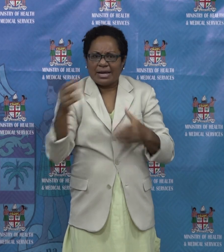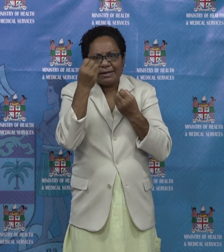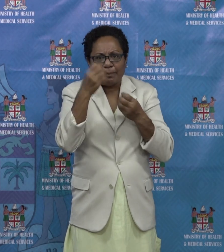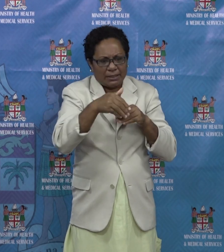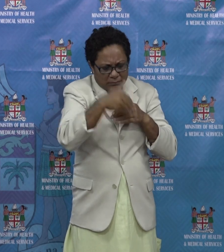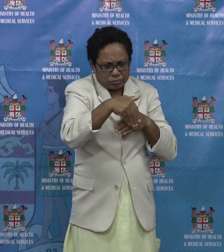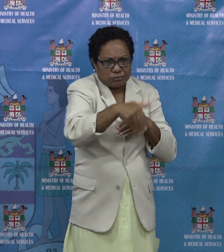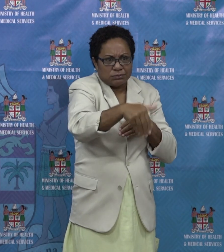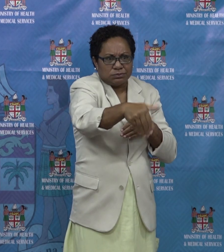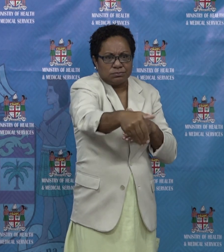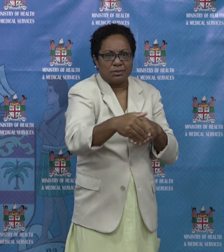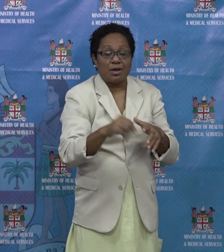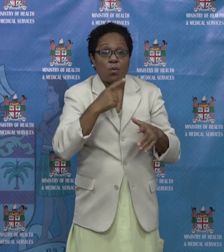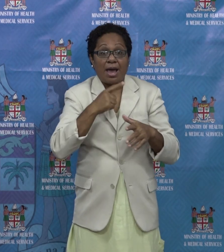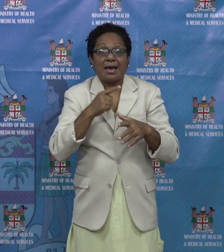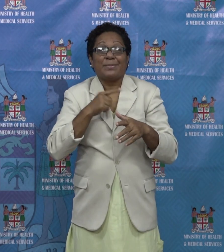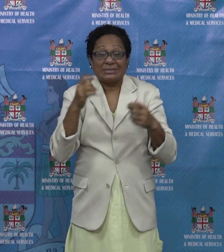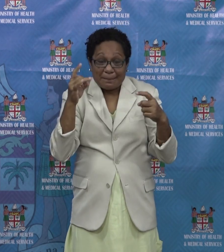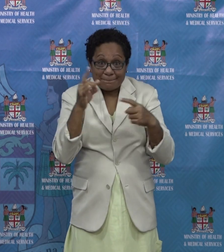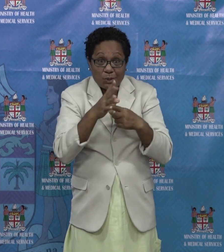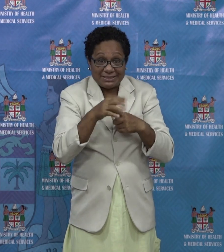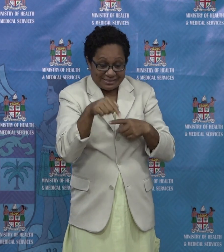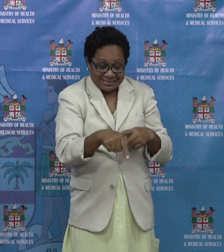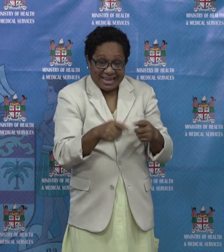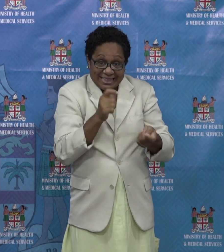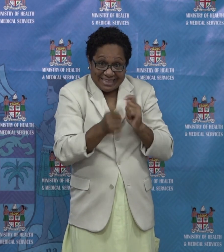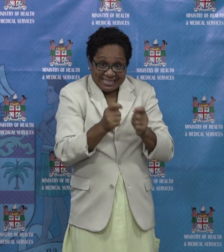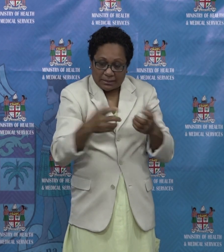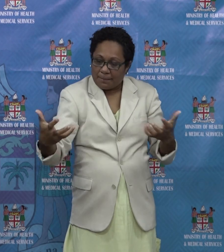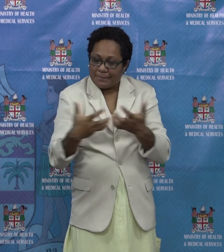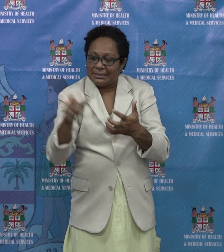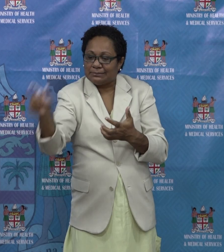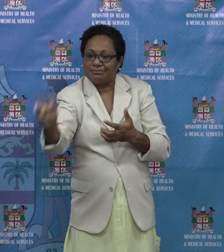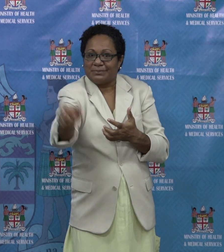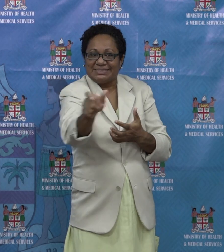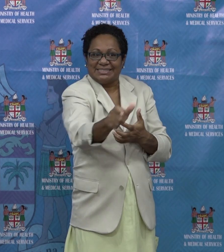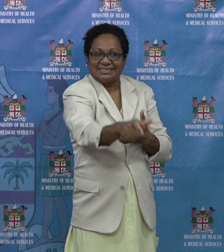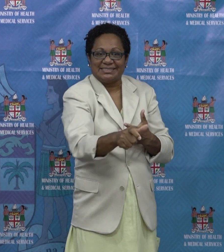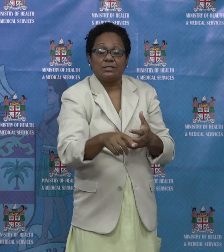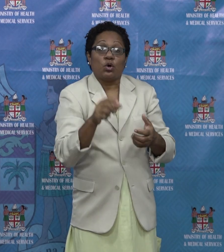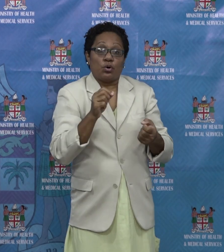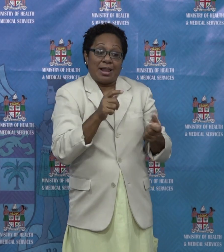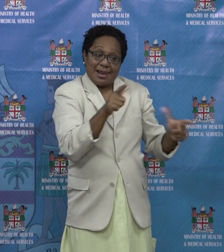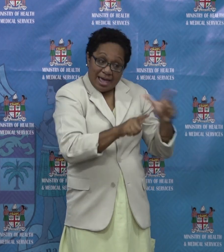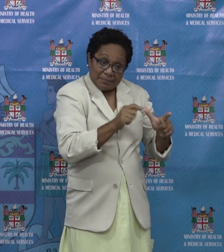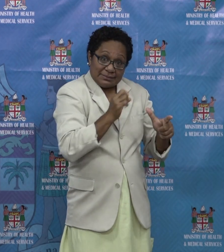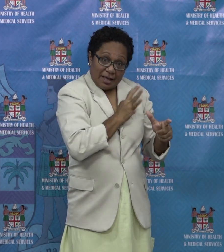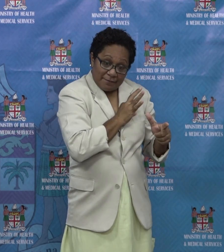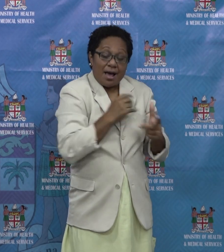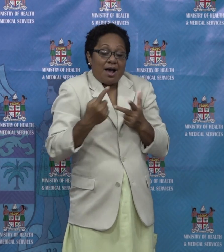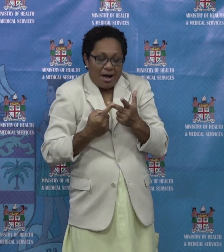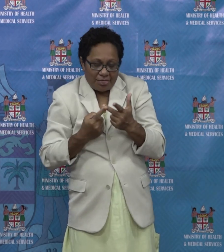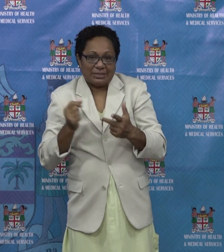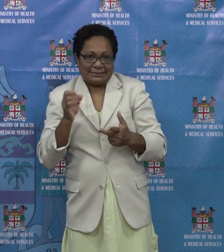because it's very important that samples match patients. So it's not just the lab staff that we have there. We also have staff who ordinarily would be